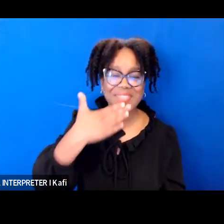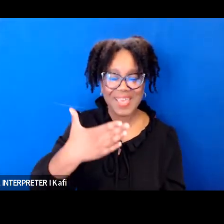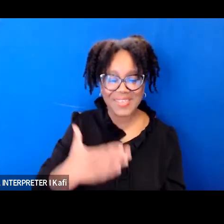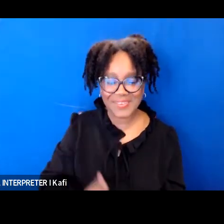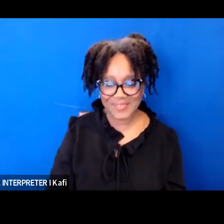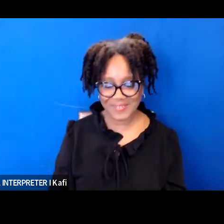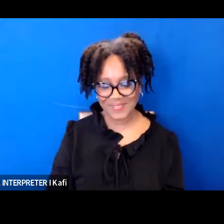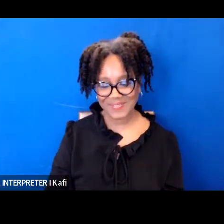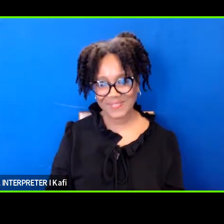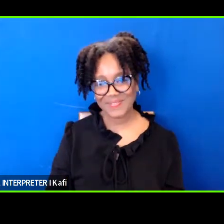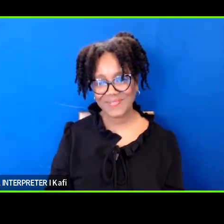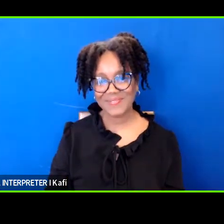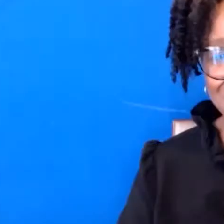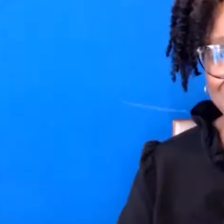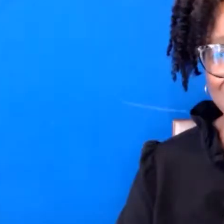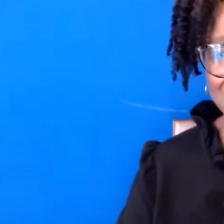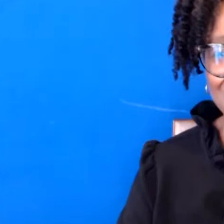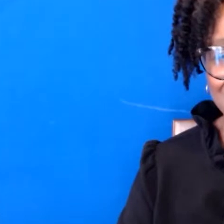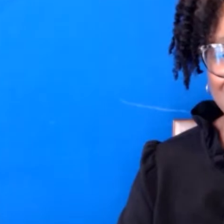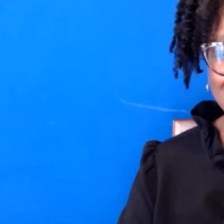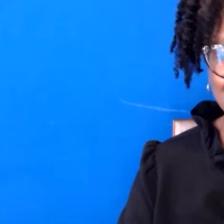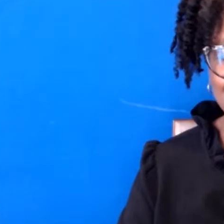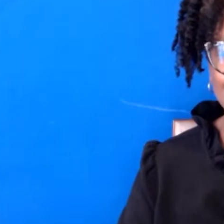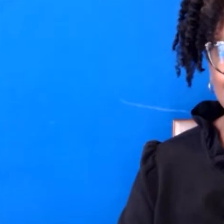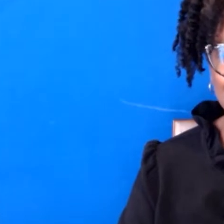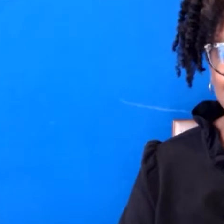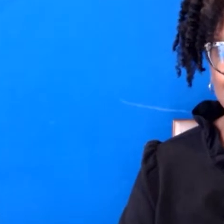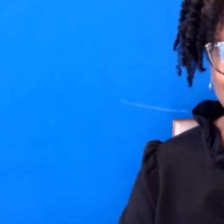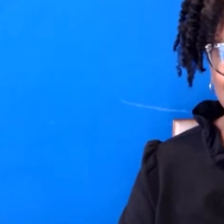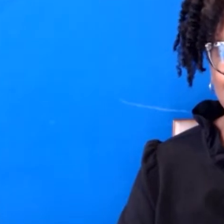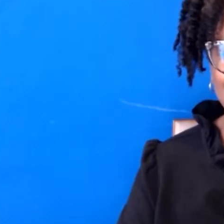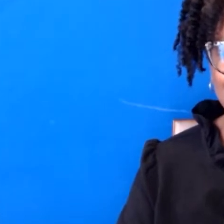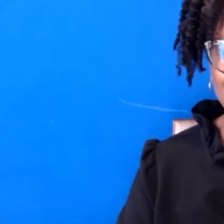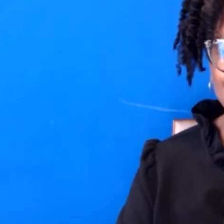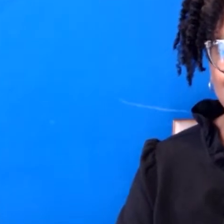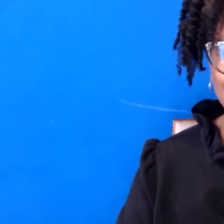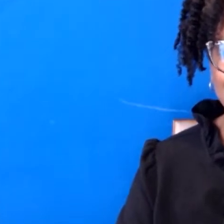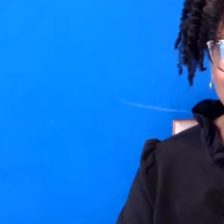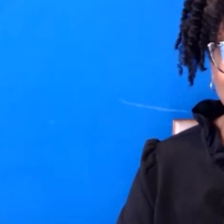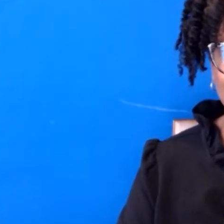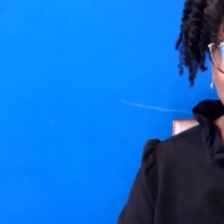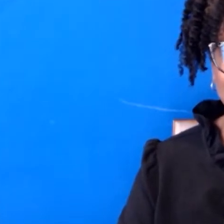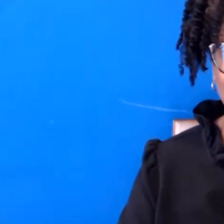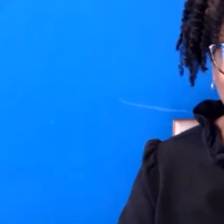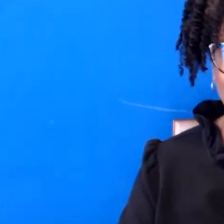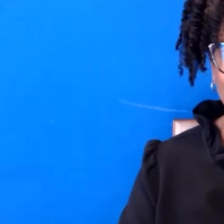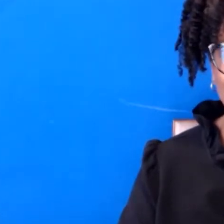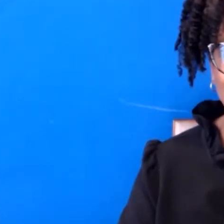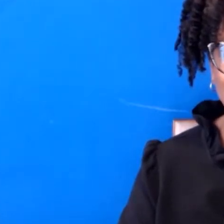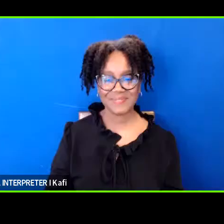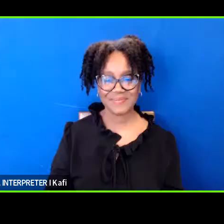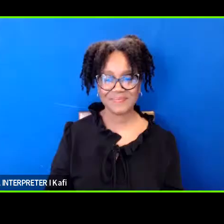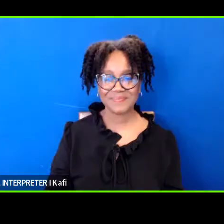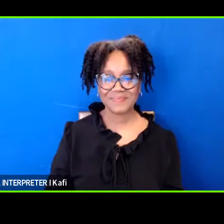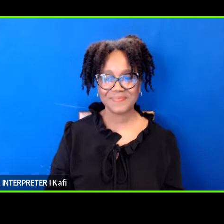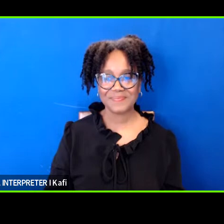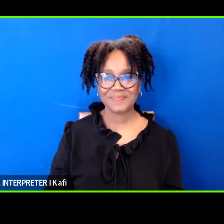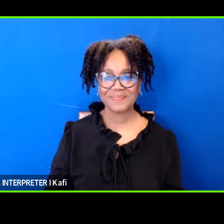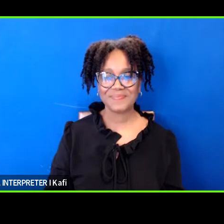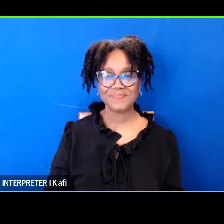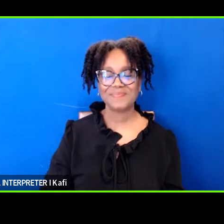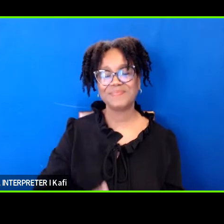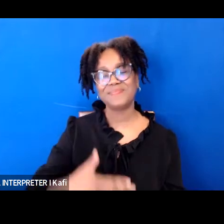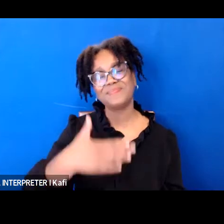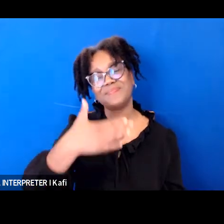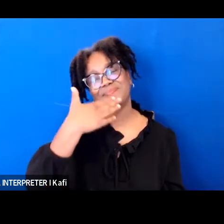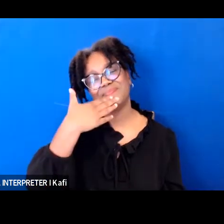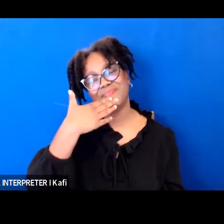so